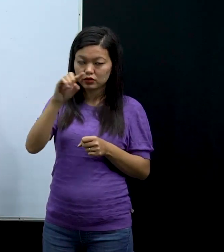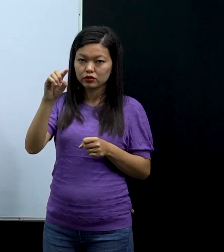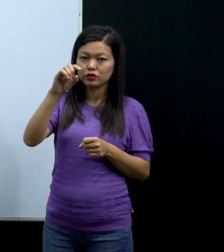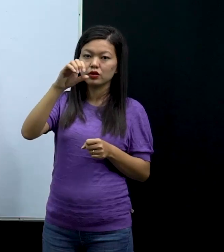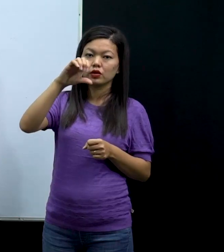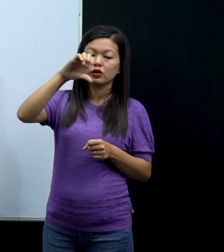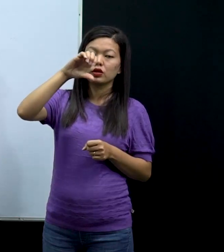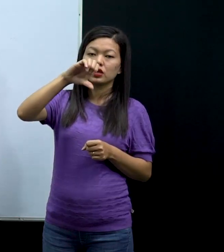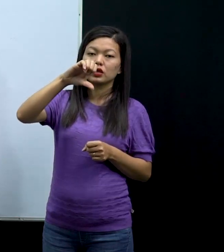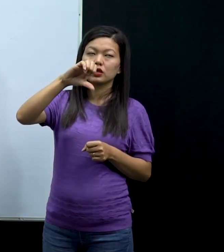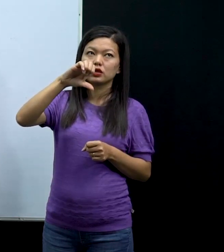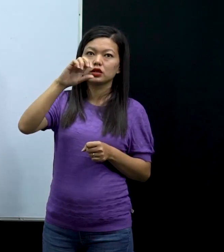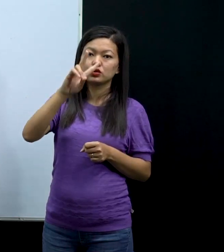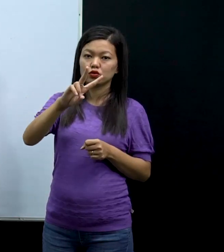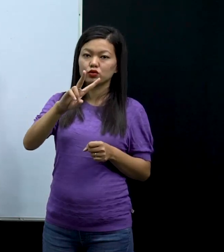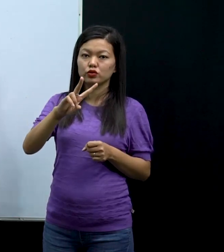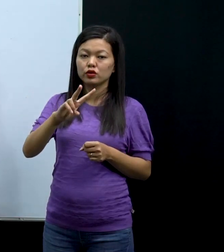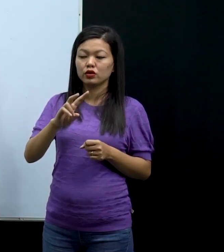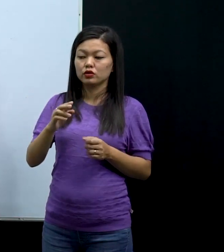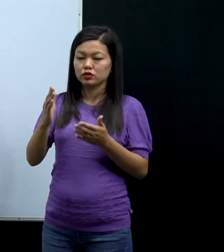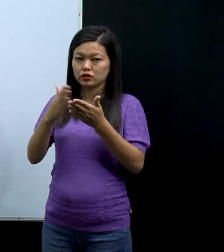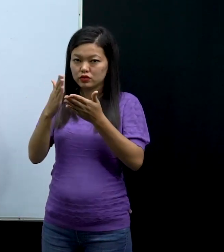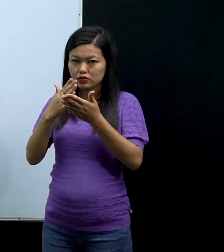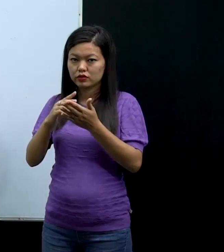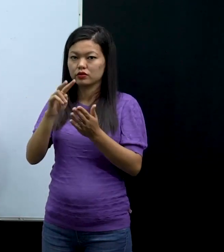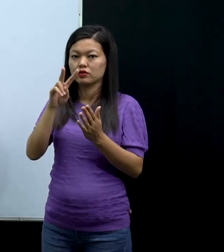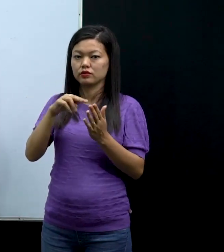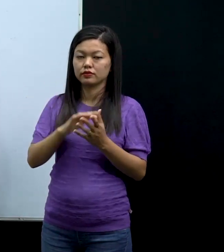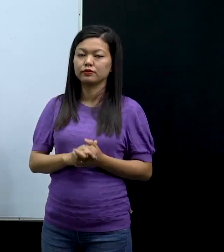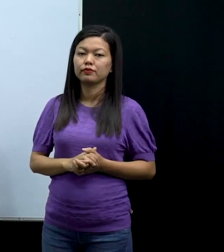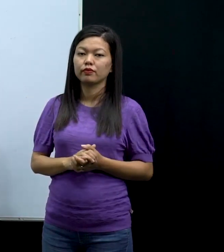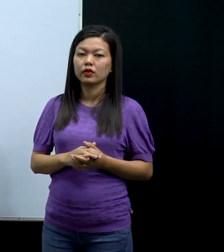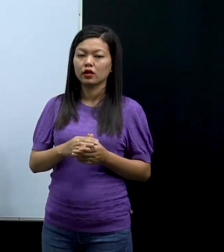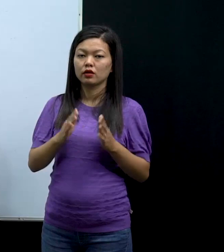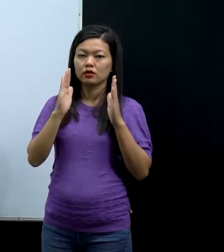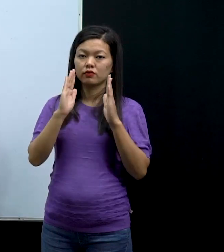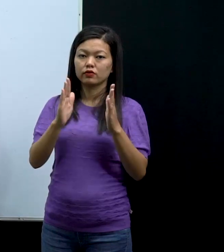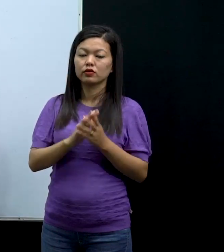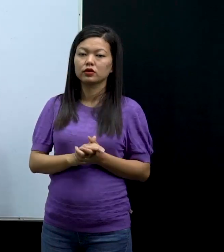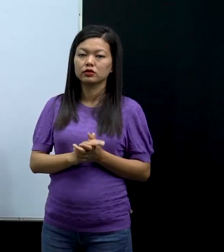understanding of this topic. And this is where we are going to stop. Thank you all so much.